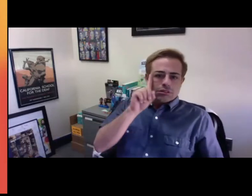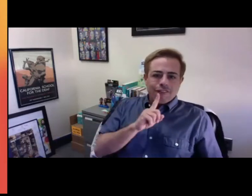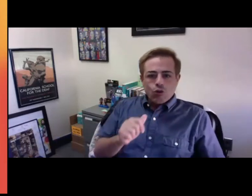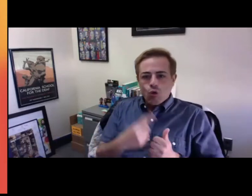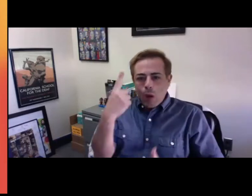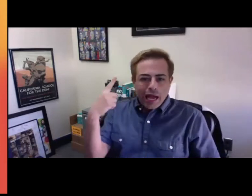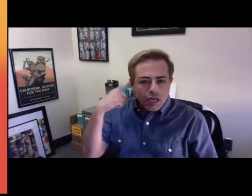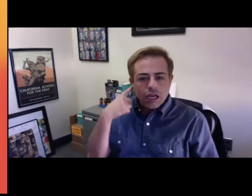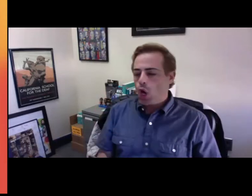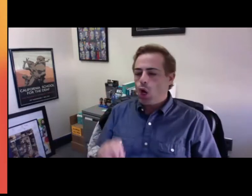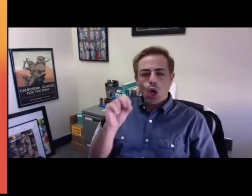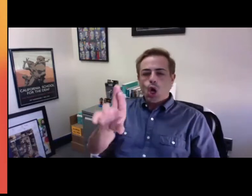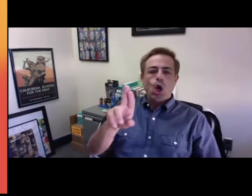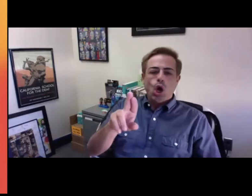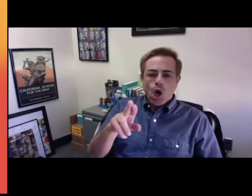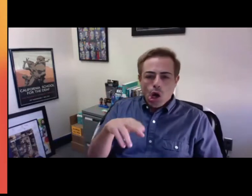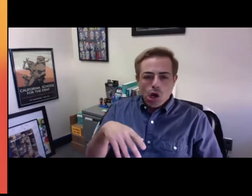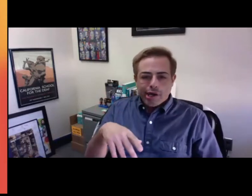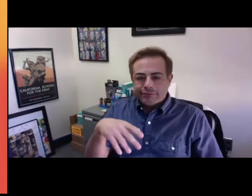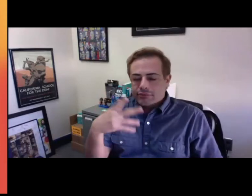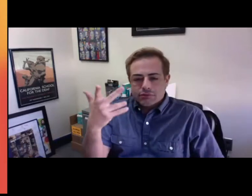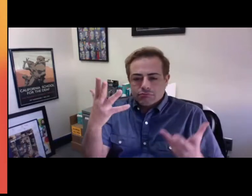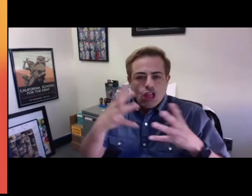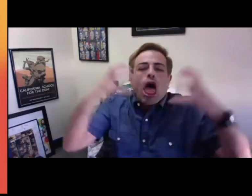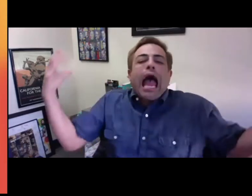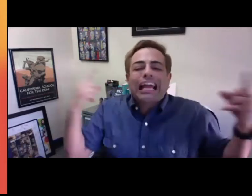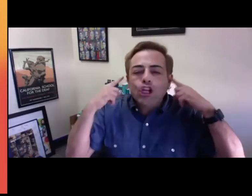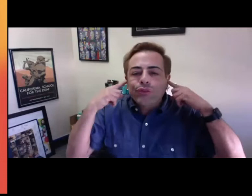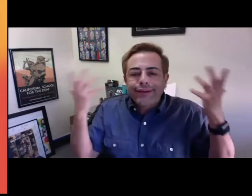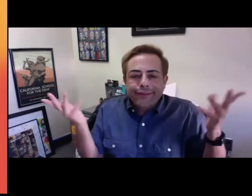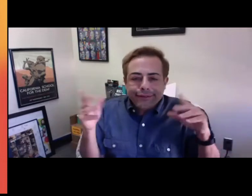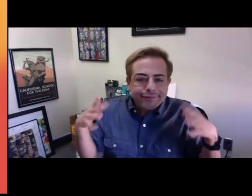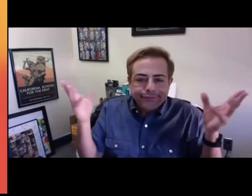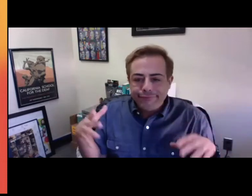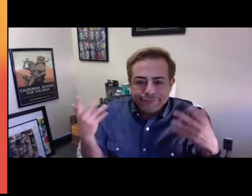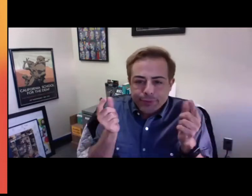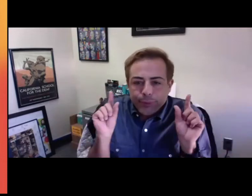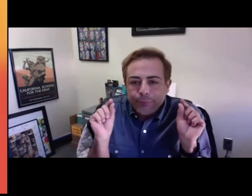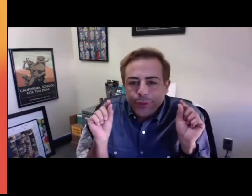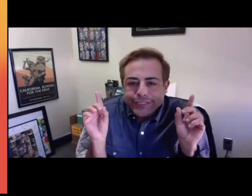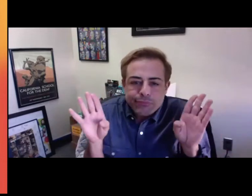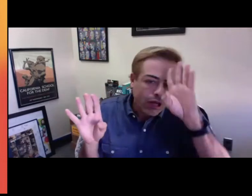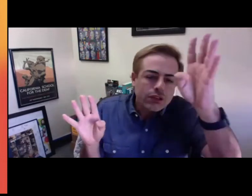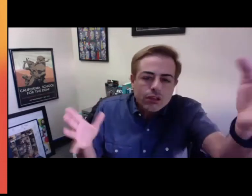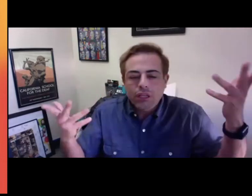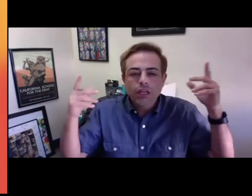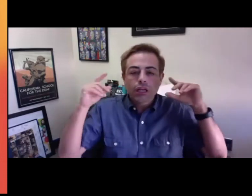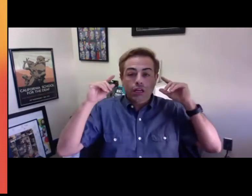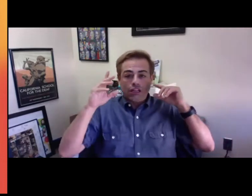Now, all of these, might apply to unilateral deafness, or,